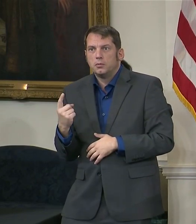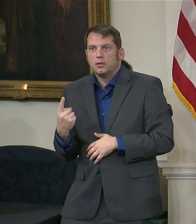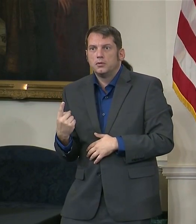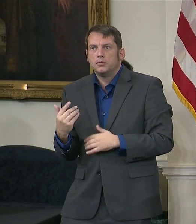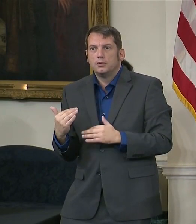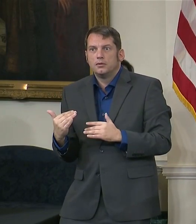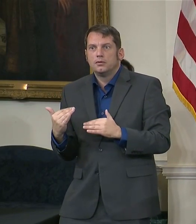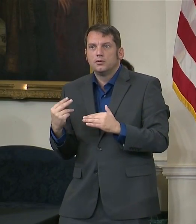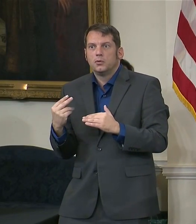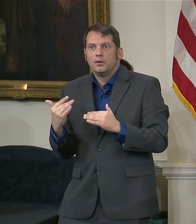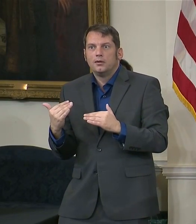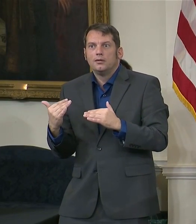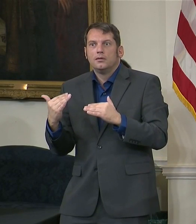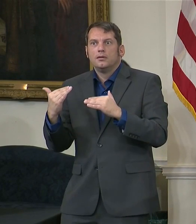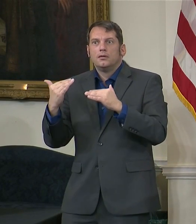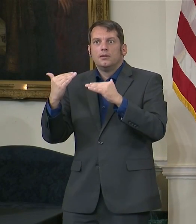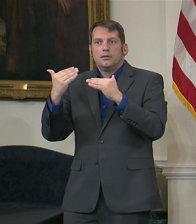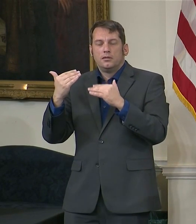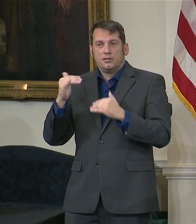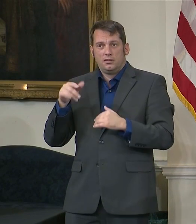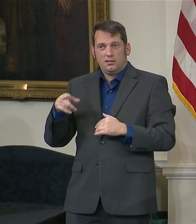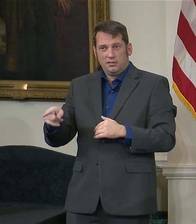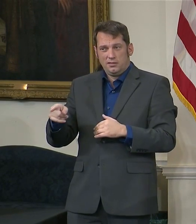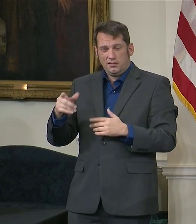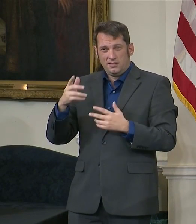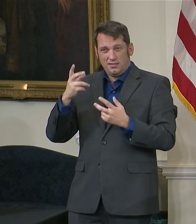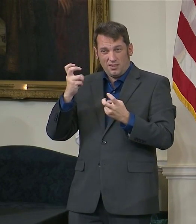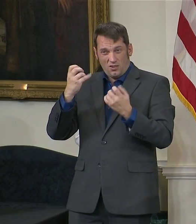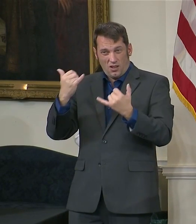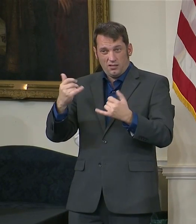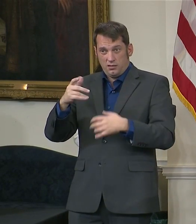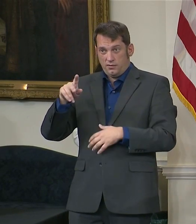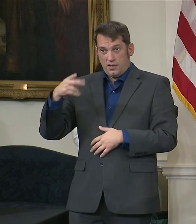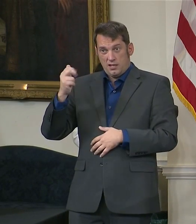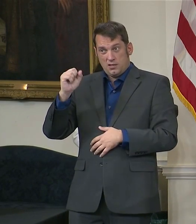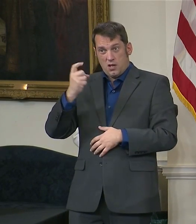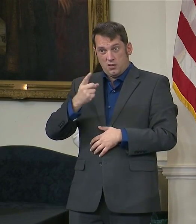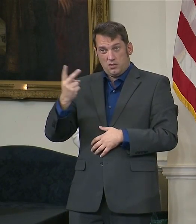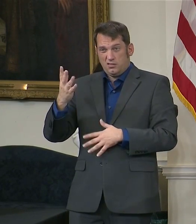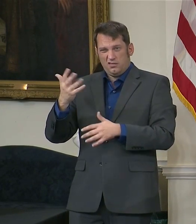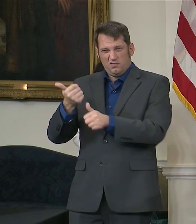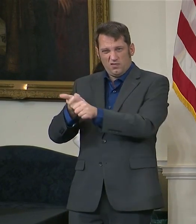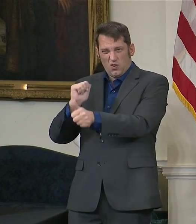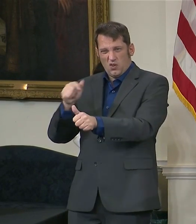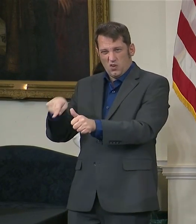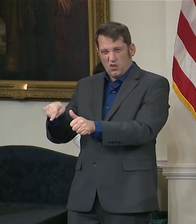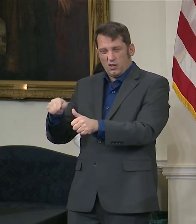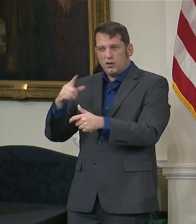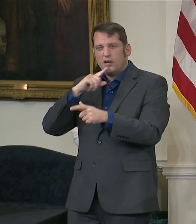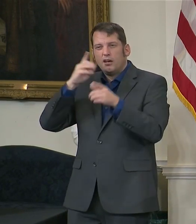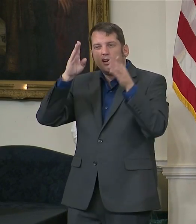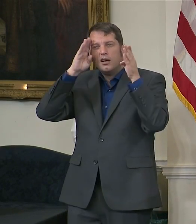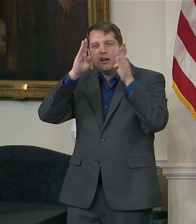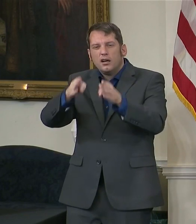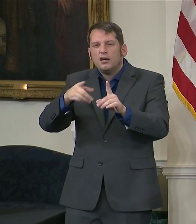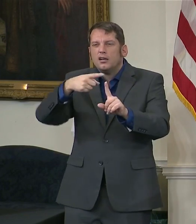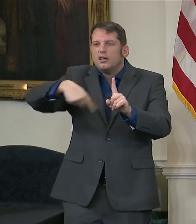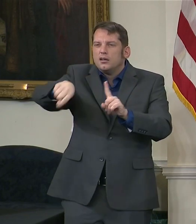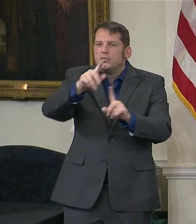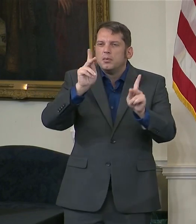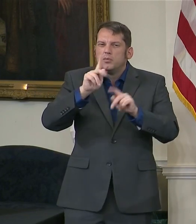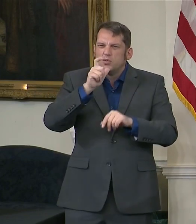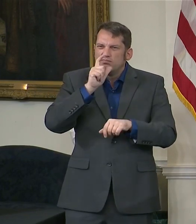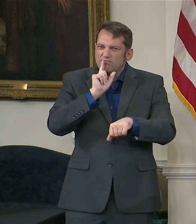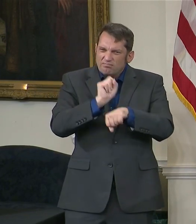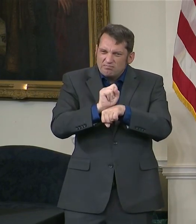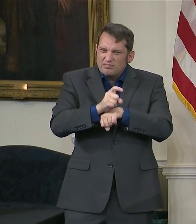that driven in any way by more reliance on contact tracing? You know, we know a lot more about